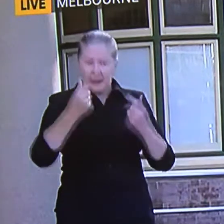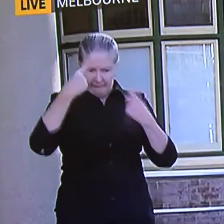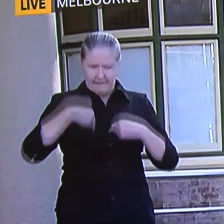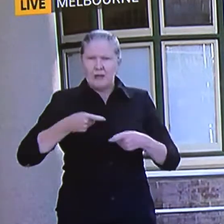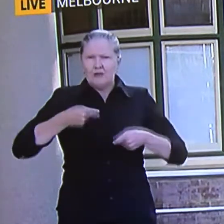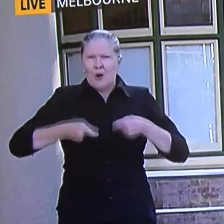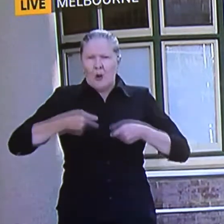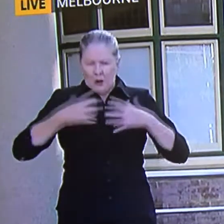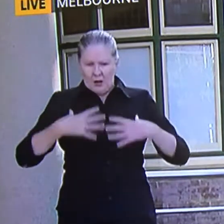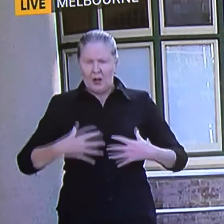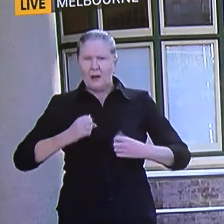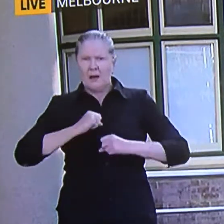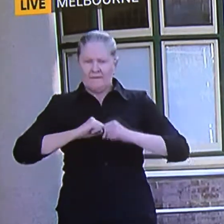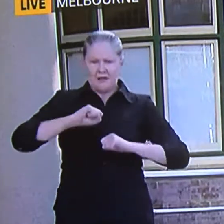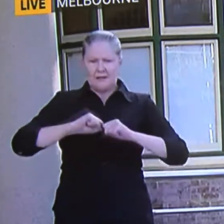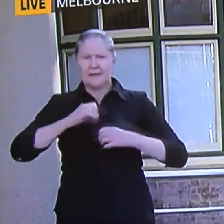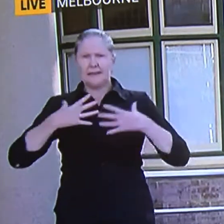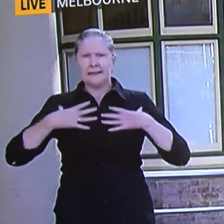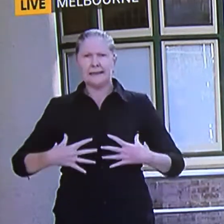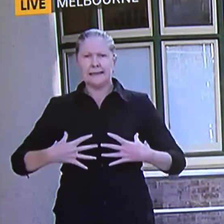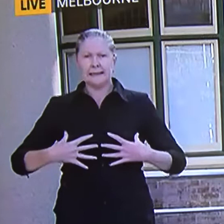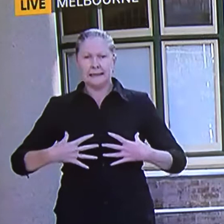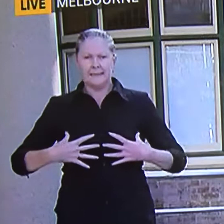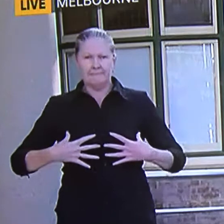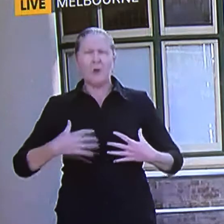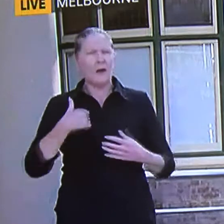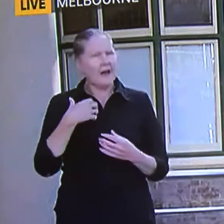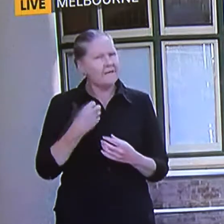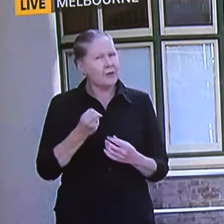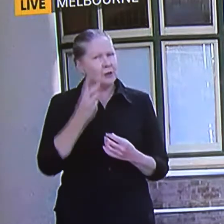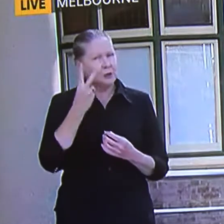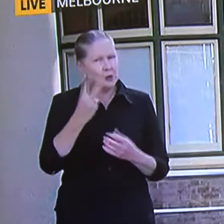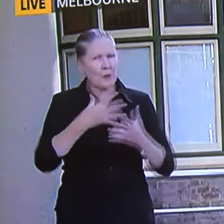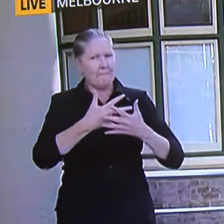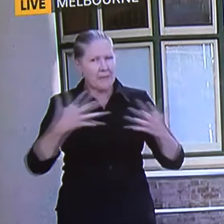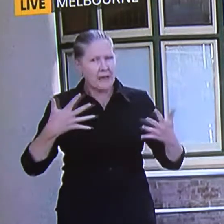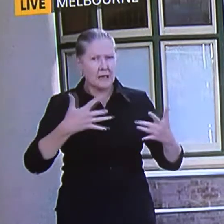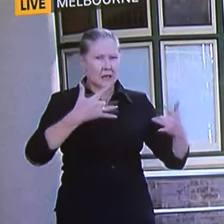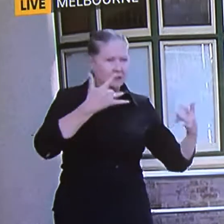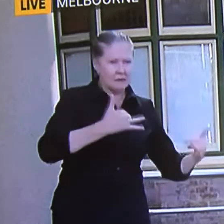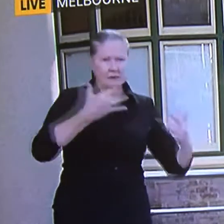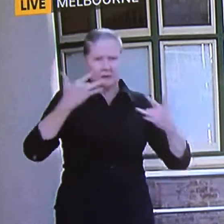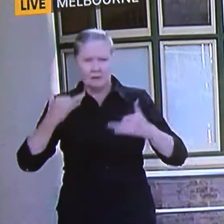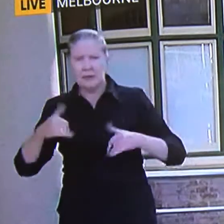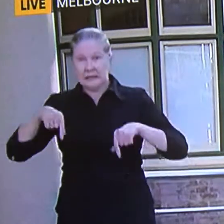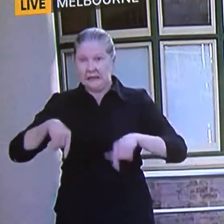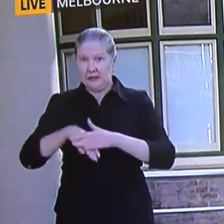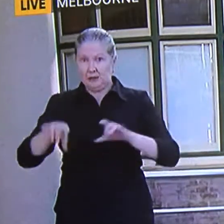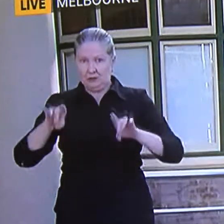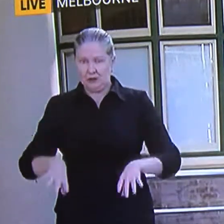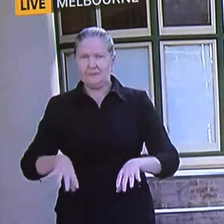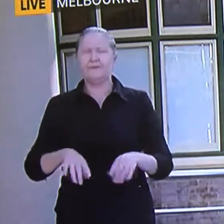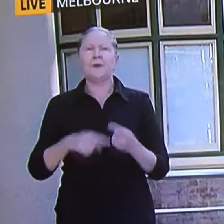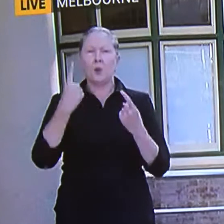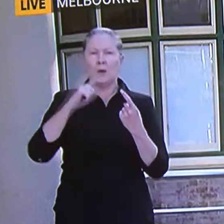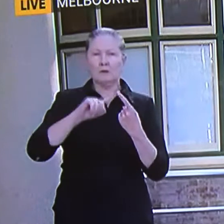and they need to be tested in clinical trials. Just very briefly, we have two big clinical trials now happening across the country.